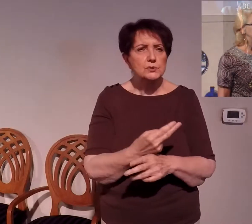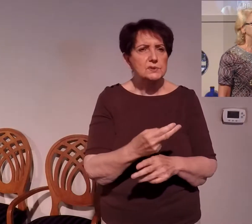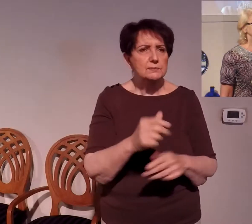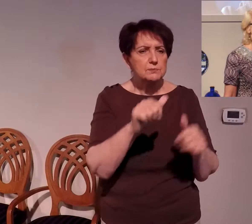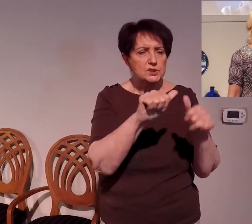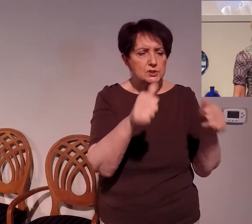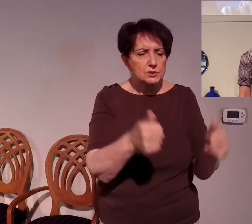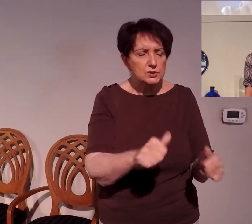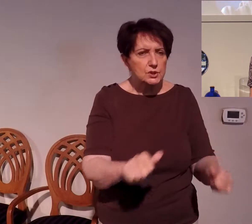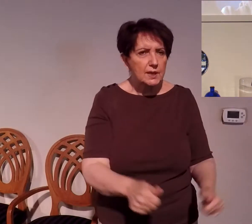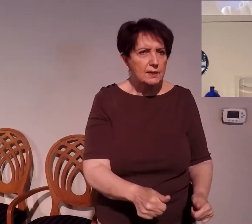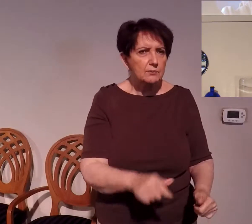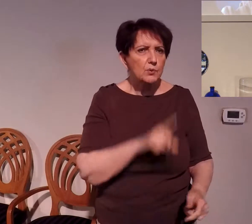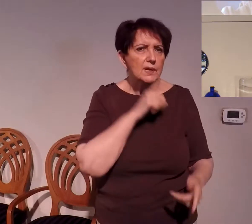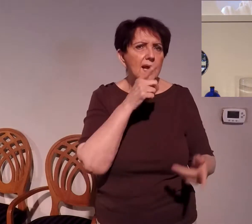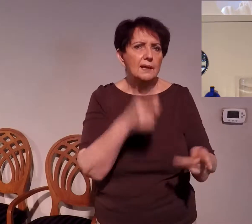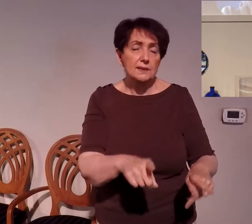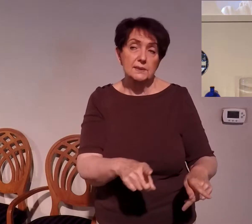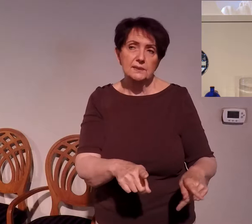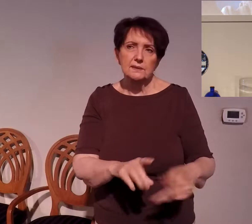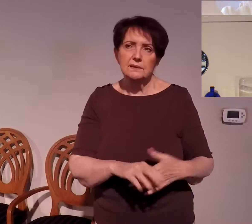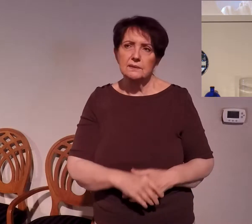reality, not in some